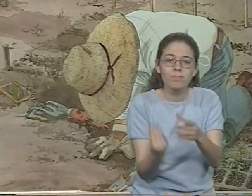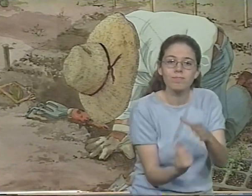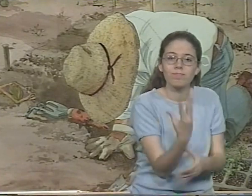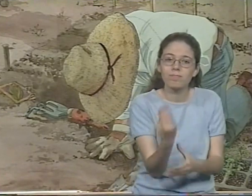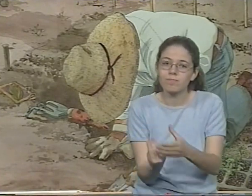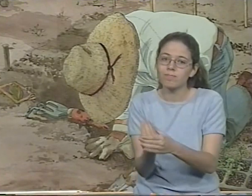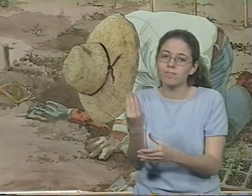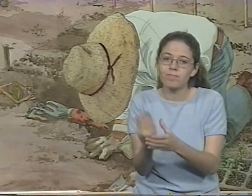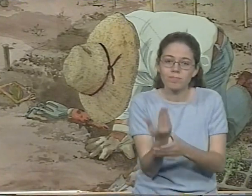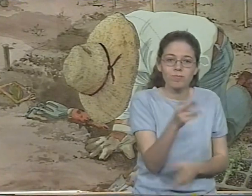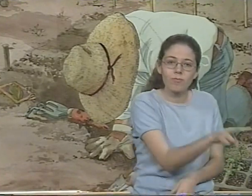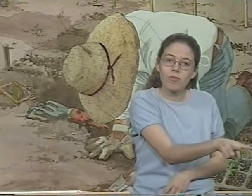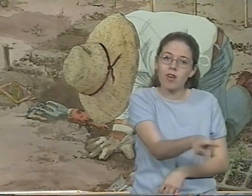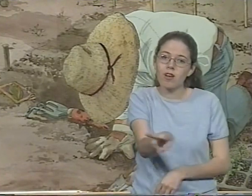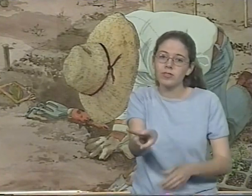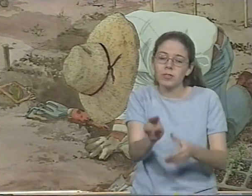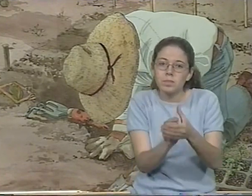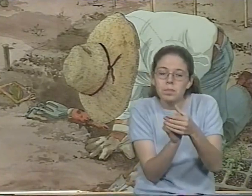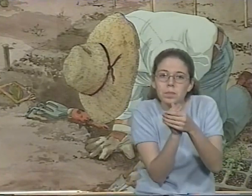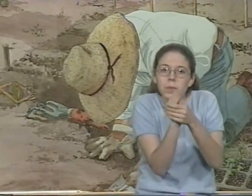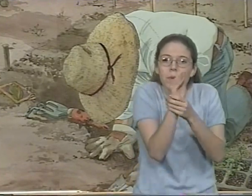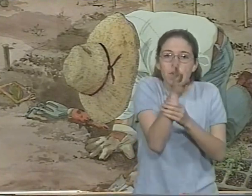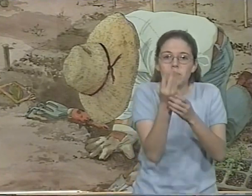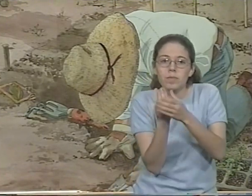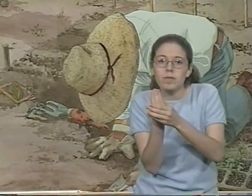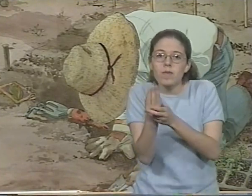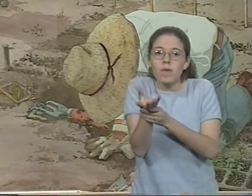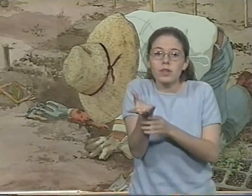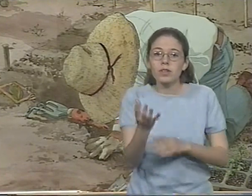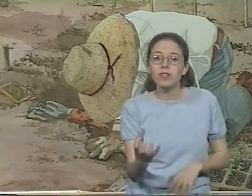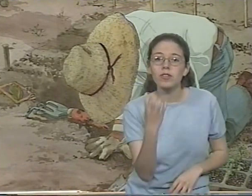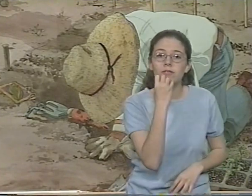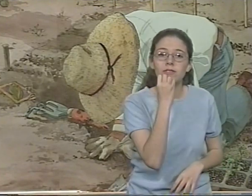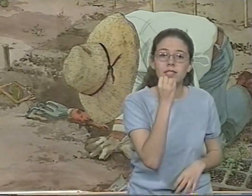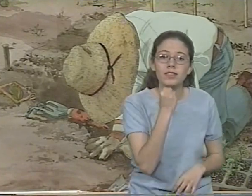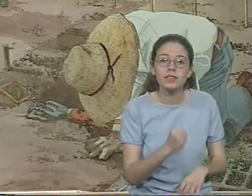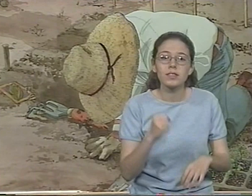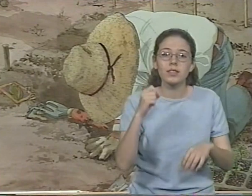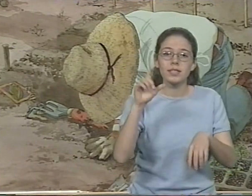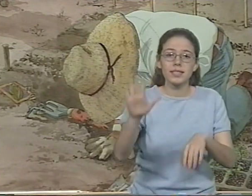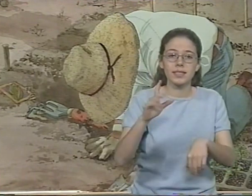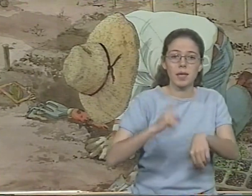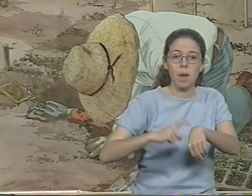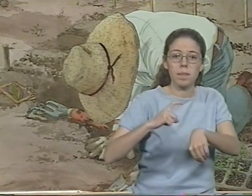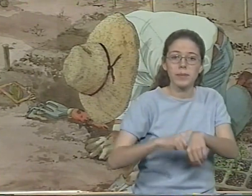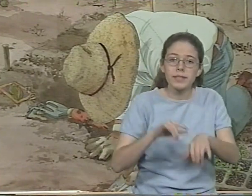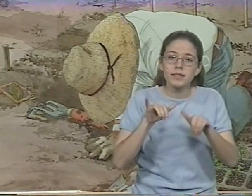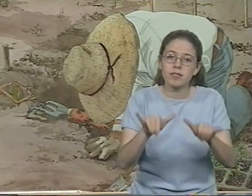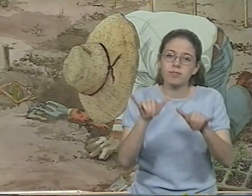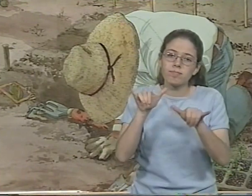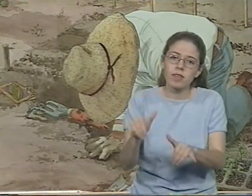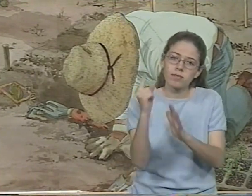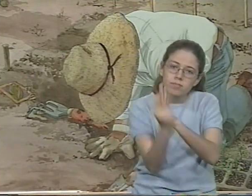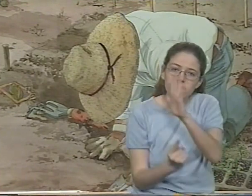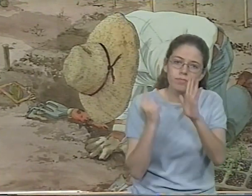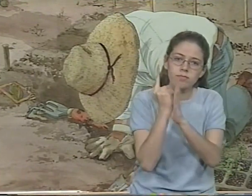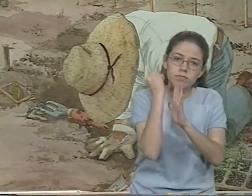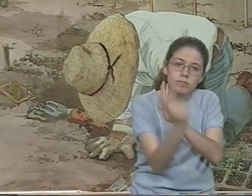Most mornings found Alejandro tending the garden, watching it grow. These were times he cherished, and he often stayed for